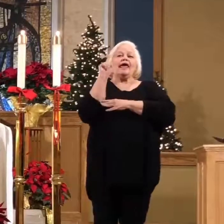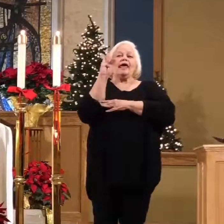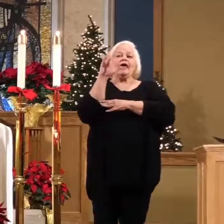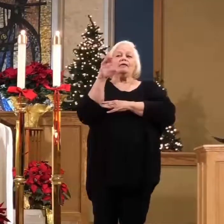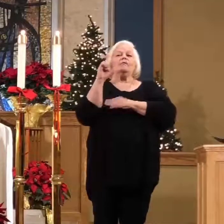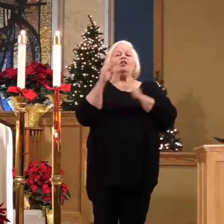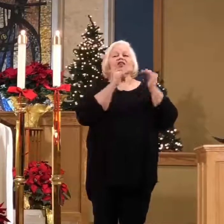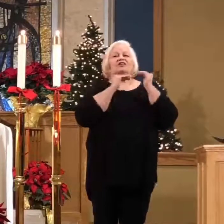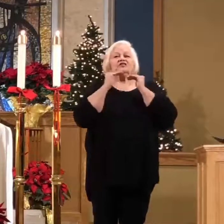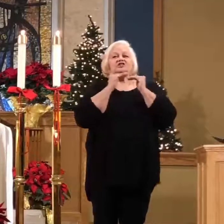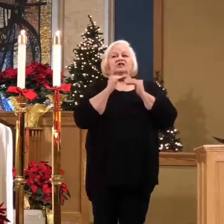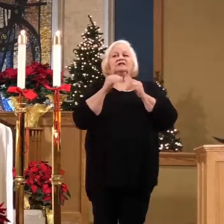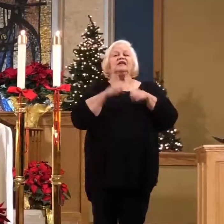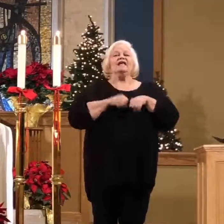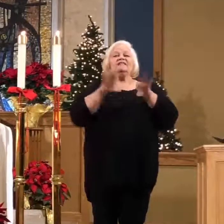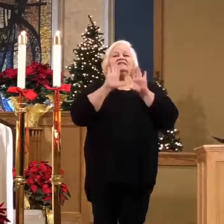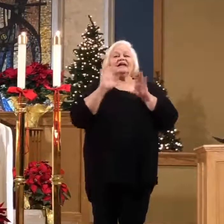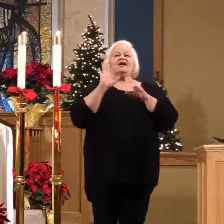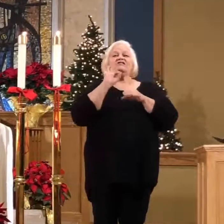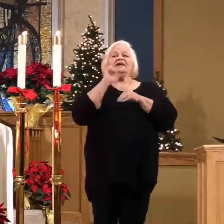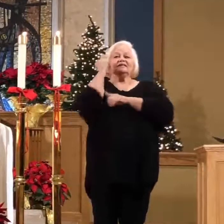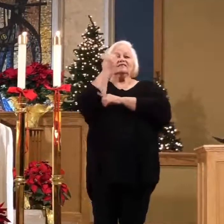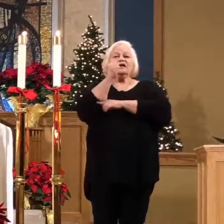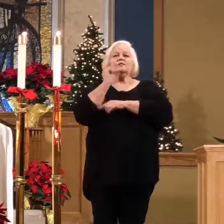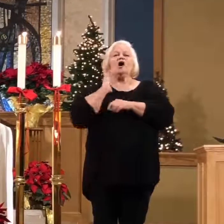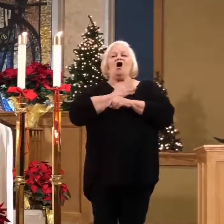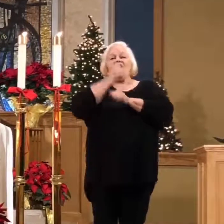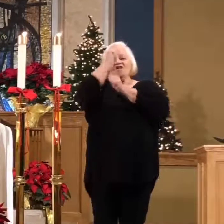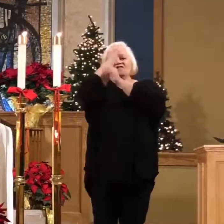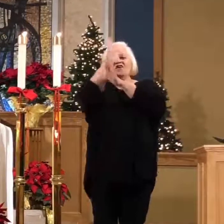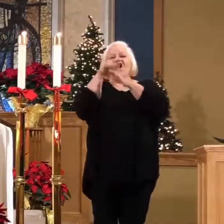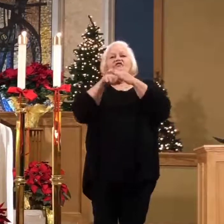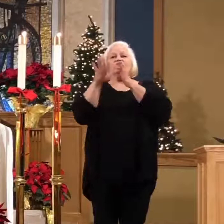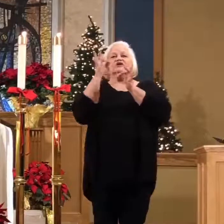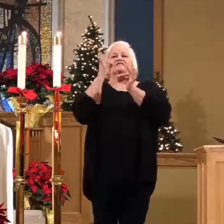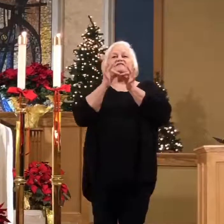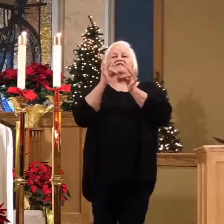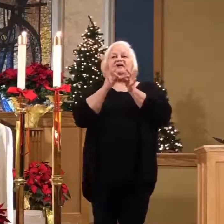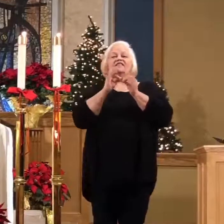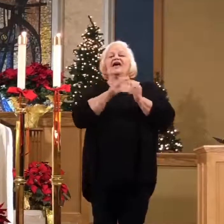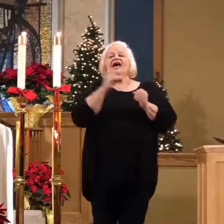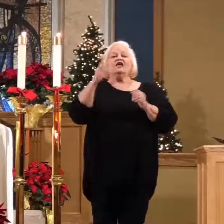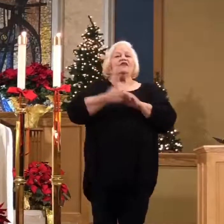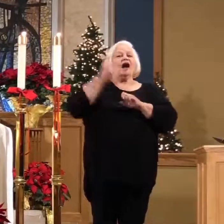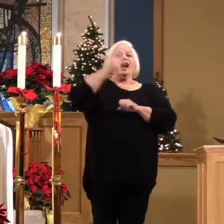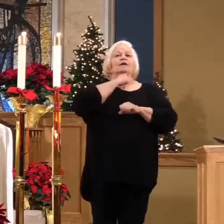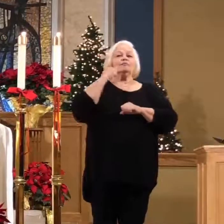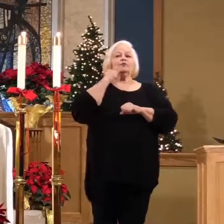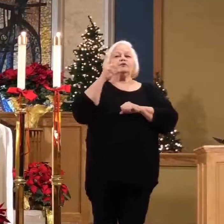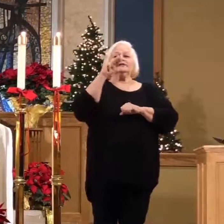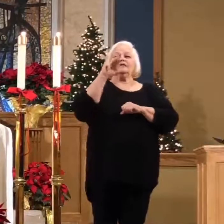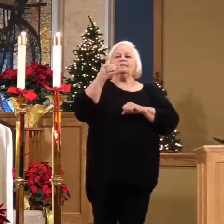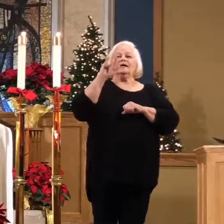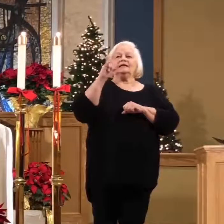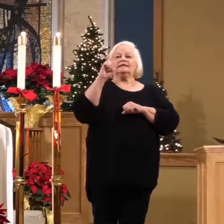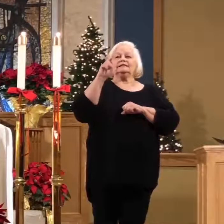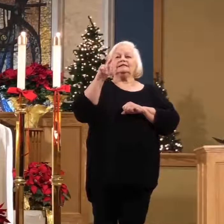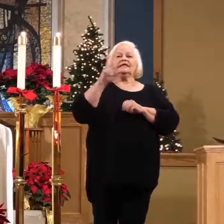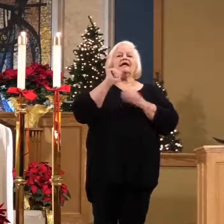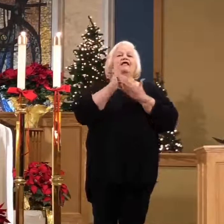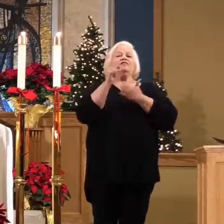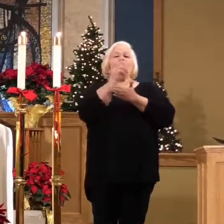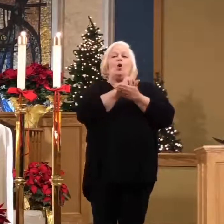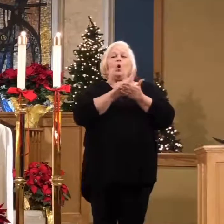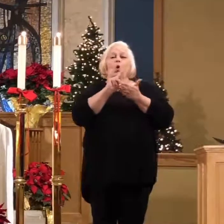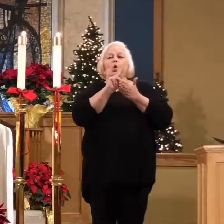of Abraham our father in faith, and the offering of your high priest Melchizedek, a holy sacrifice, a